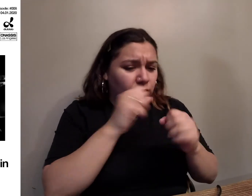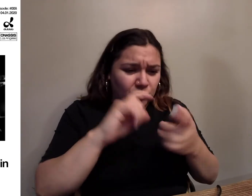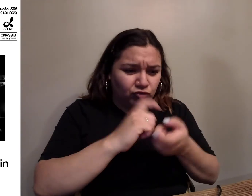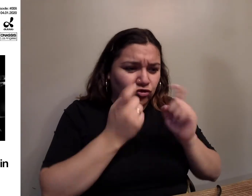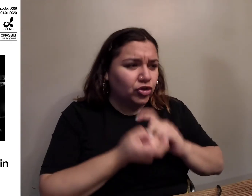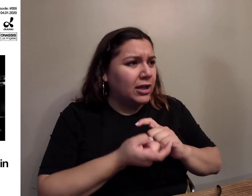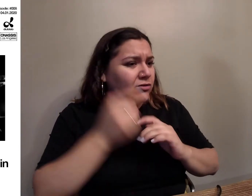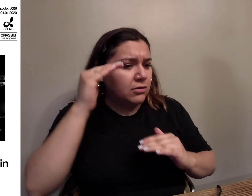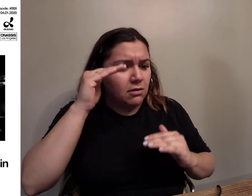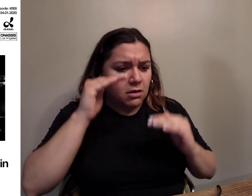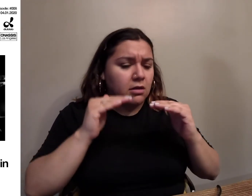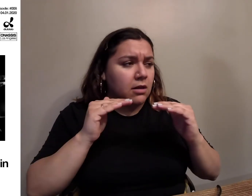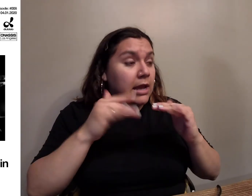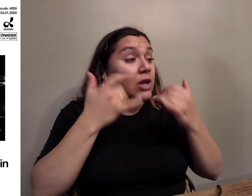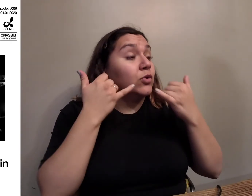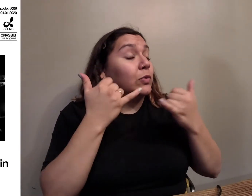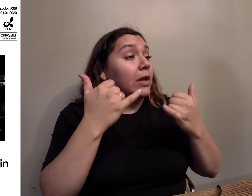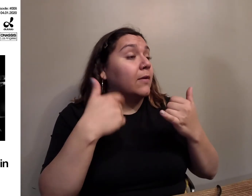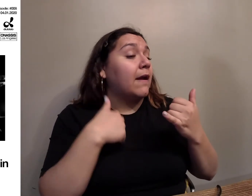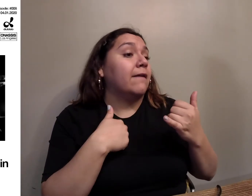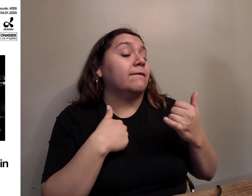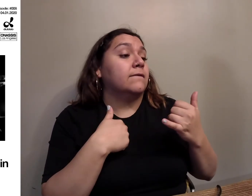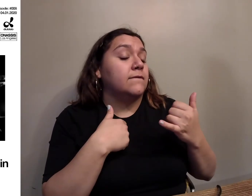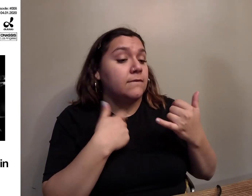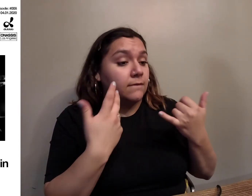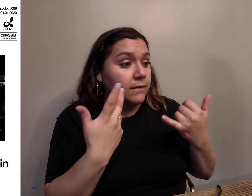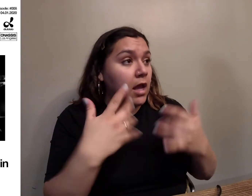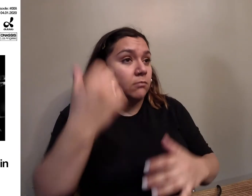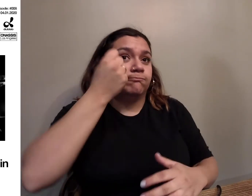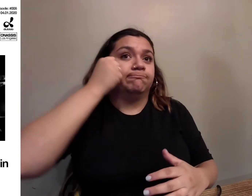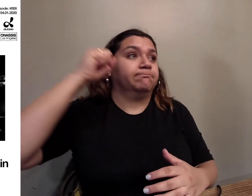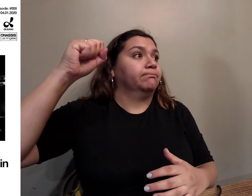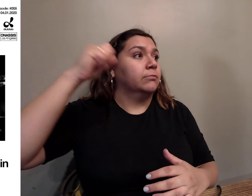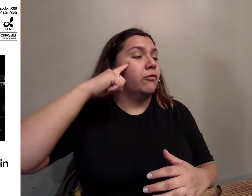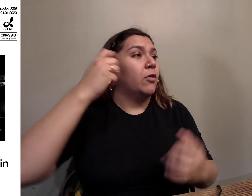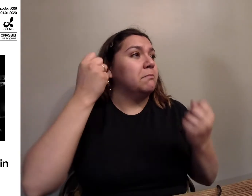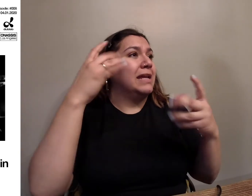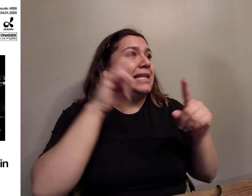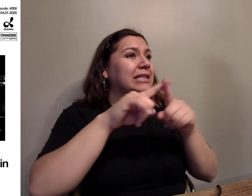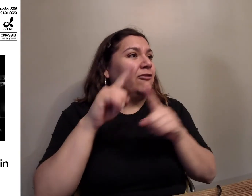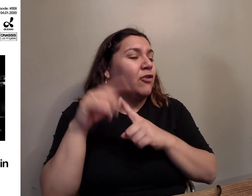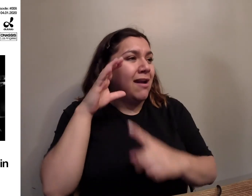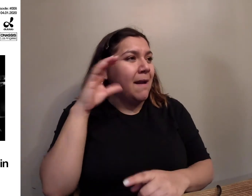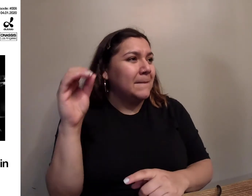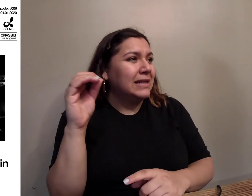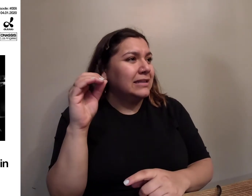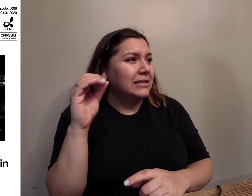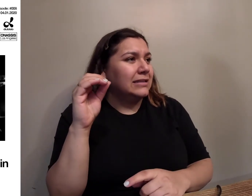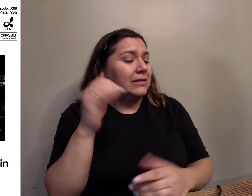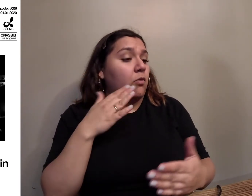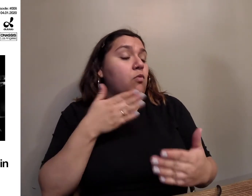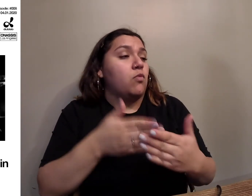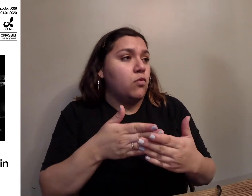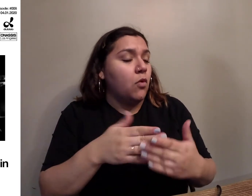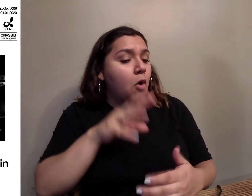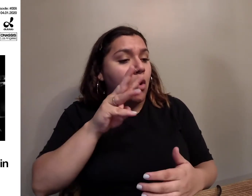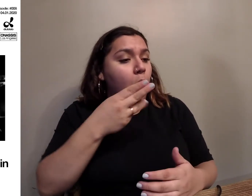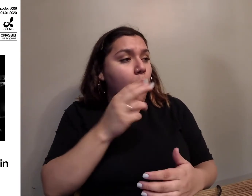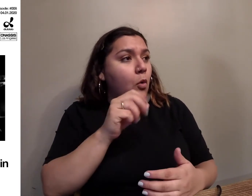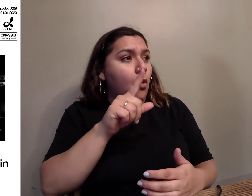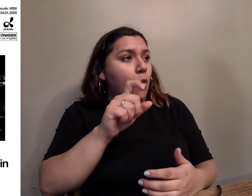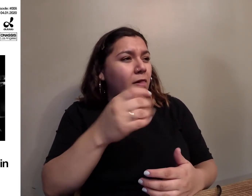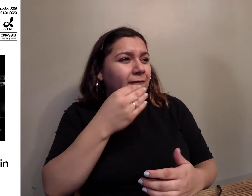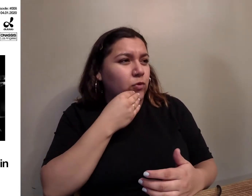changing that. I mean, today there is a mass strike of so many companies, whether it's Whole Foods or other